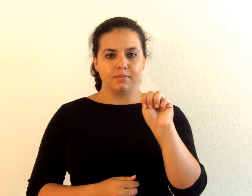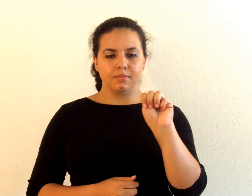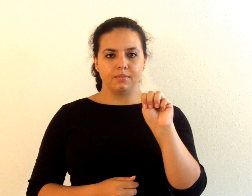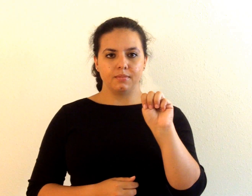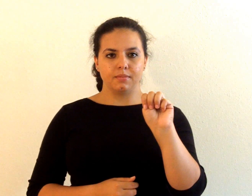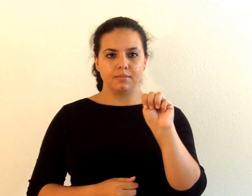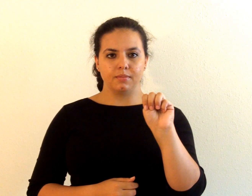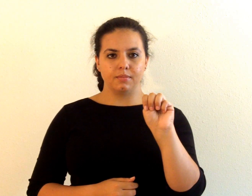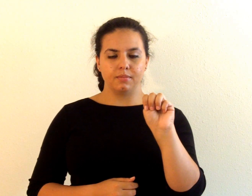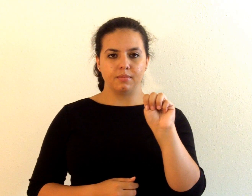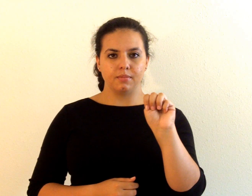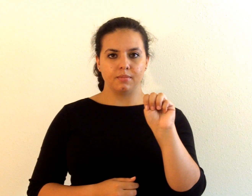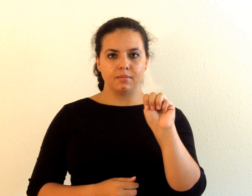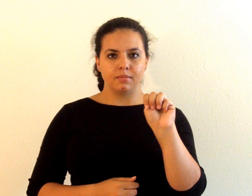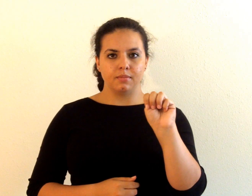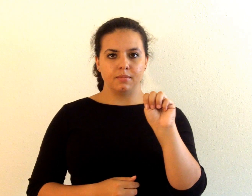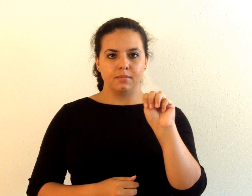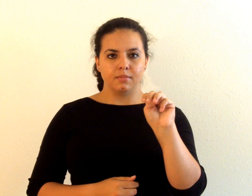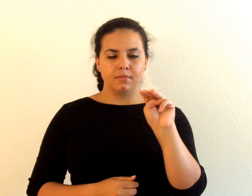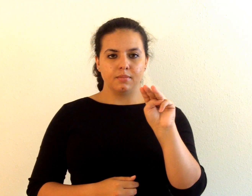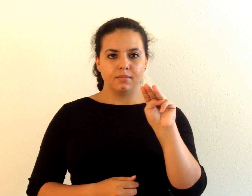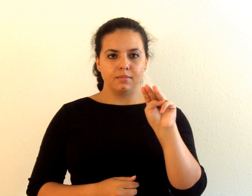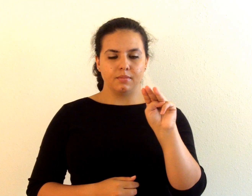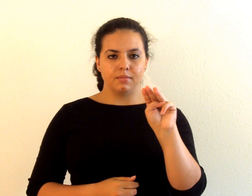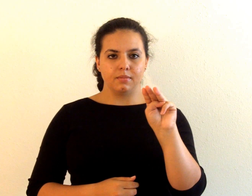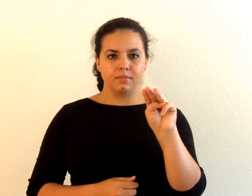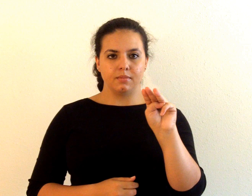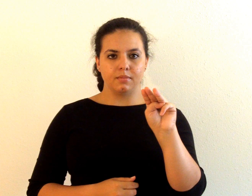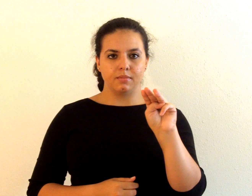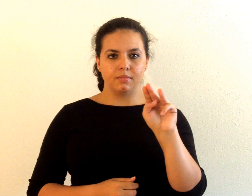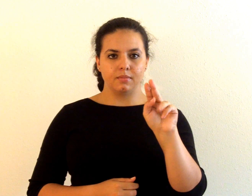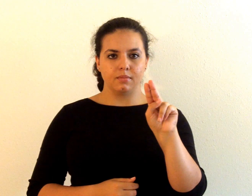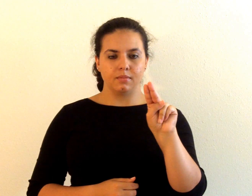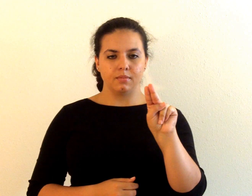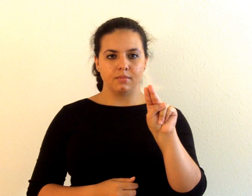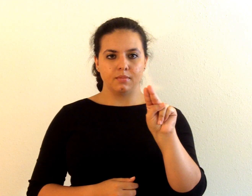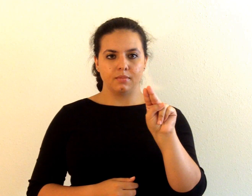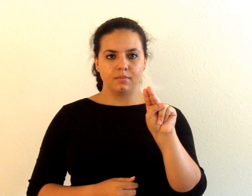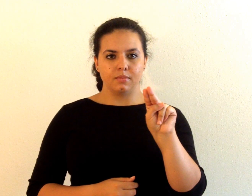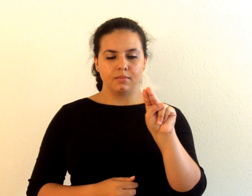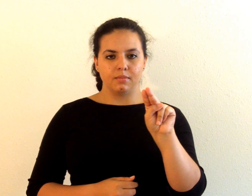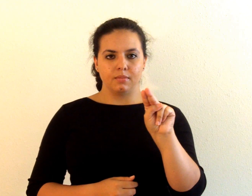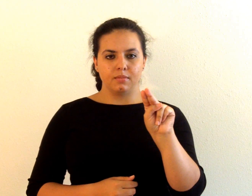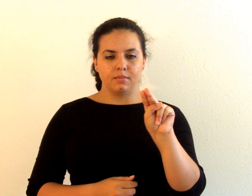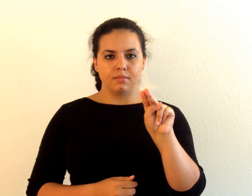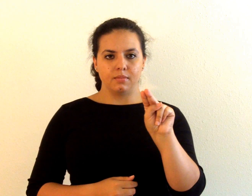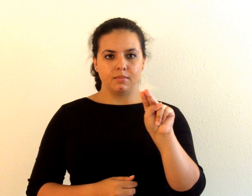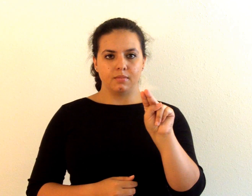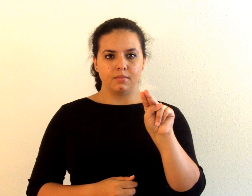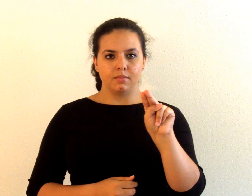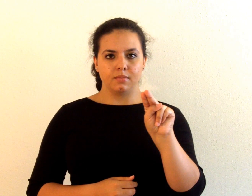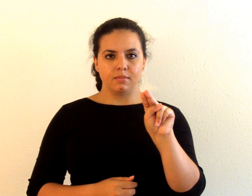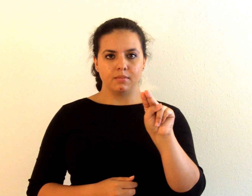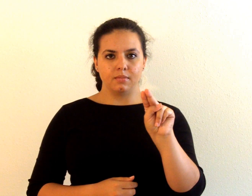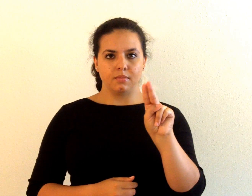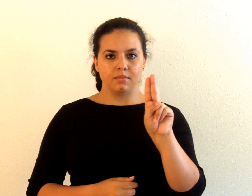way. Nobody signs them that way. They're done as an M and an N. Now you don't want your N to be up as a